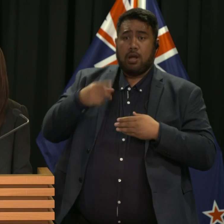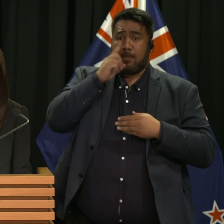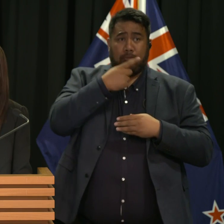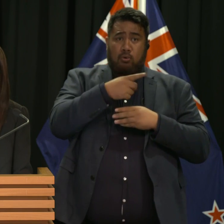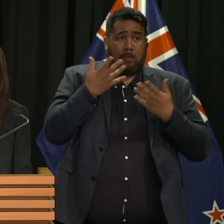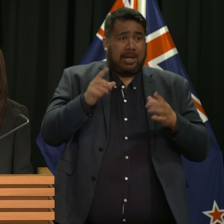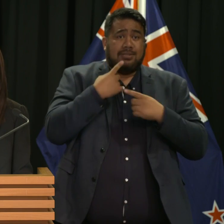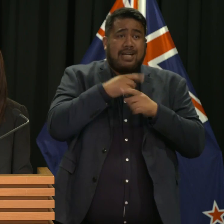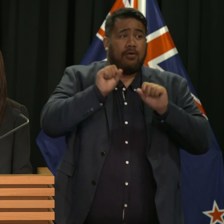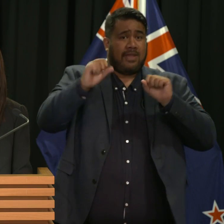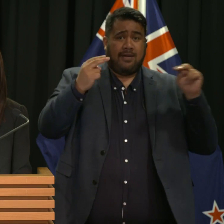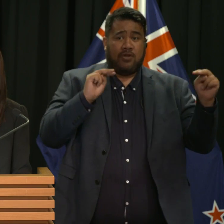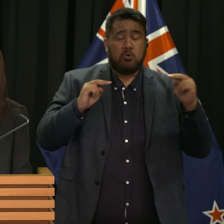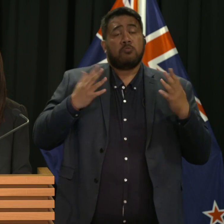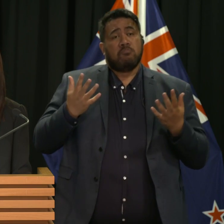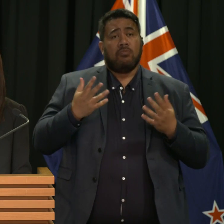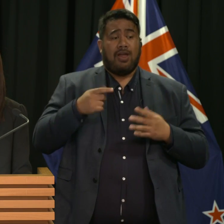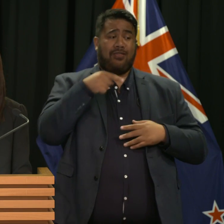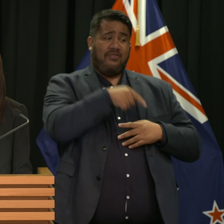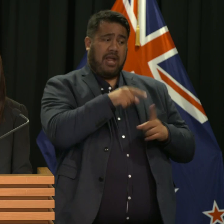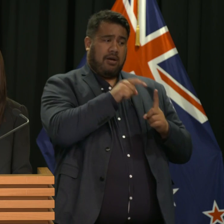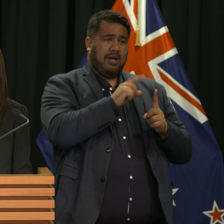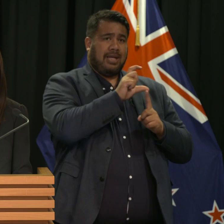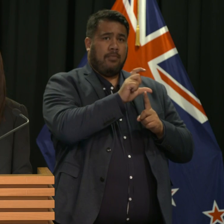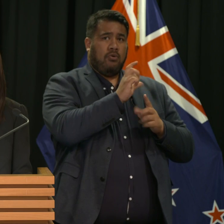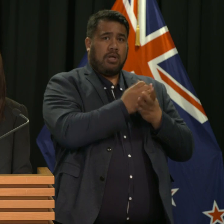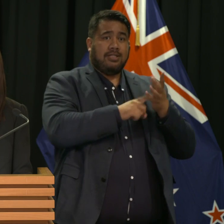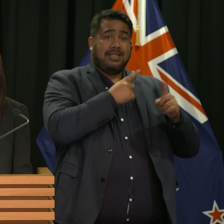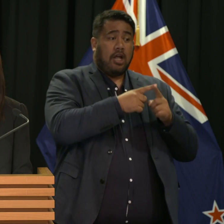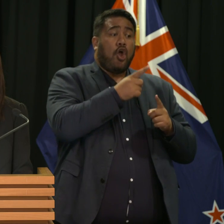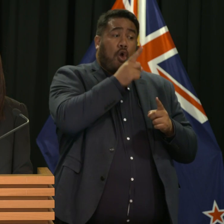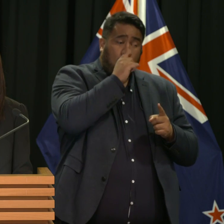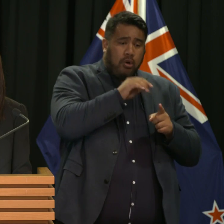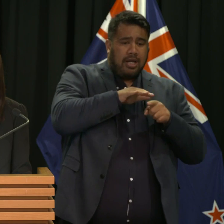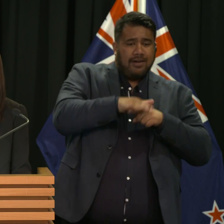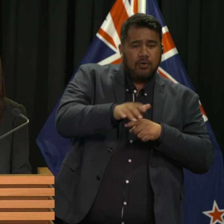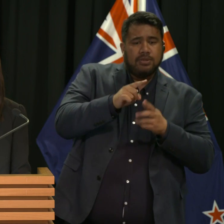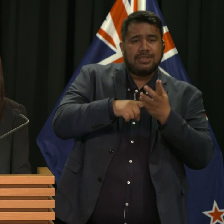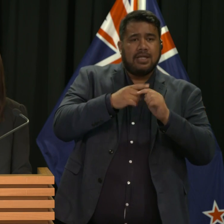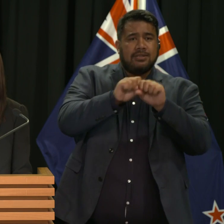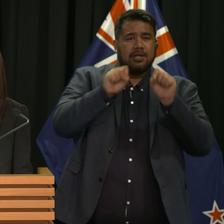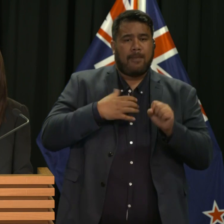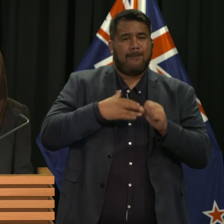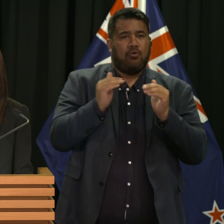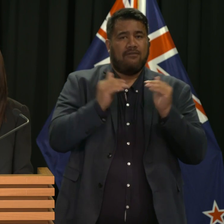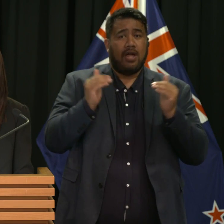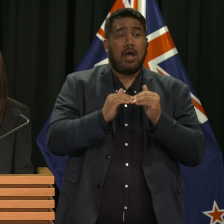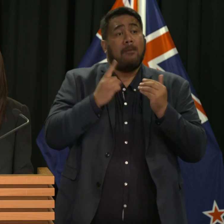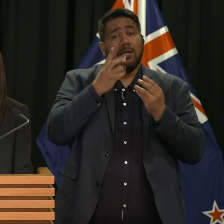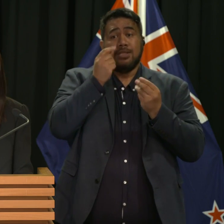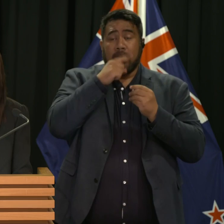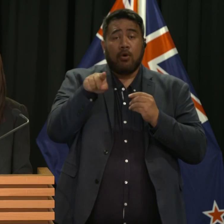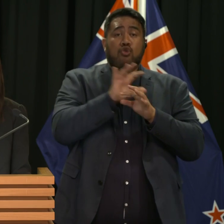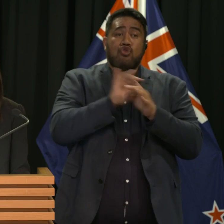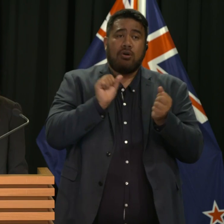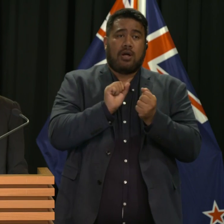Whilst I still believe that this was a tool that could have brought greater fairness into our tax system, there are those who did not agree with that position,